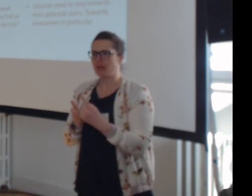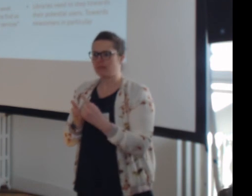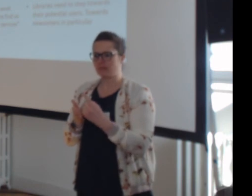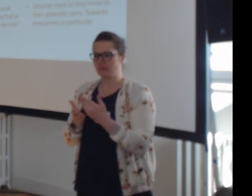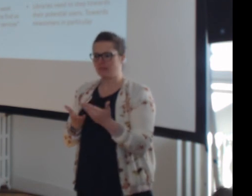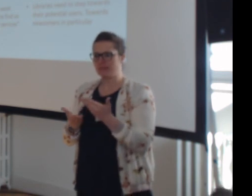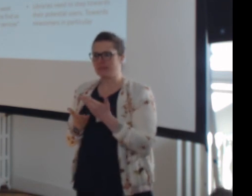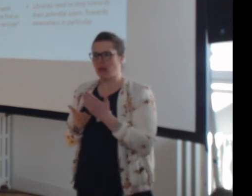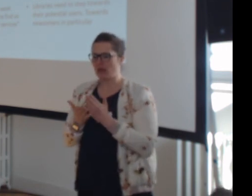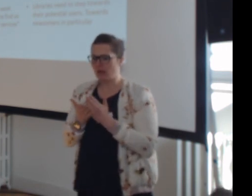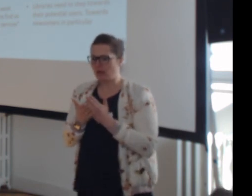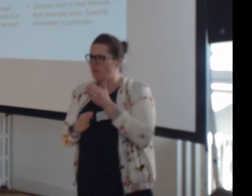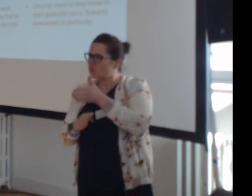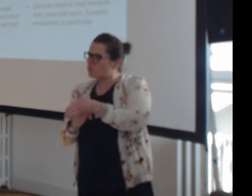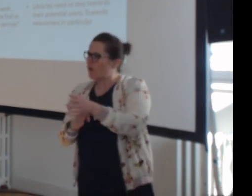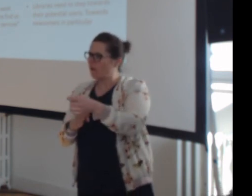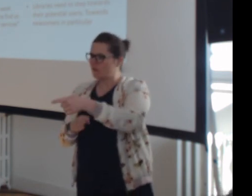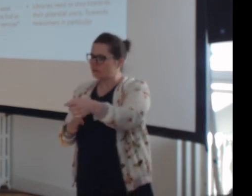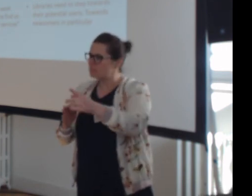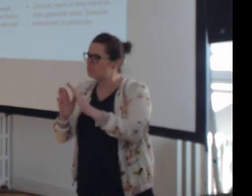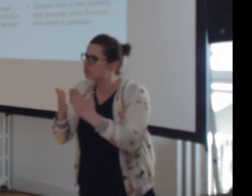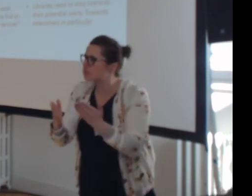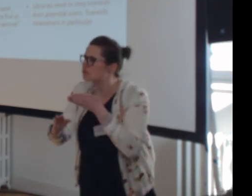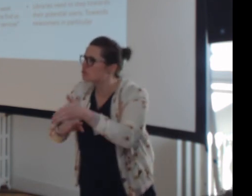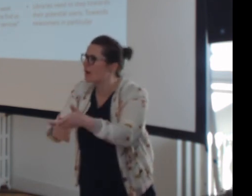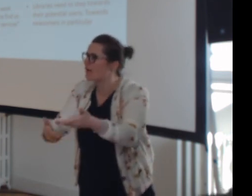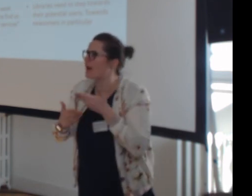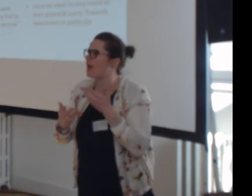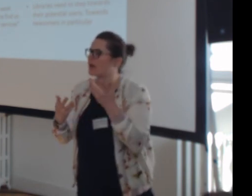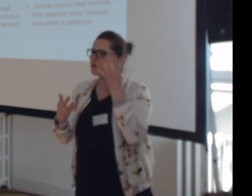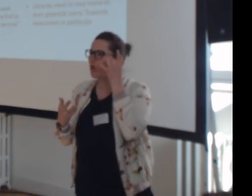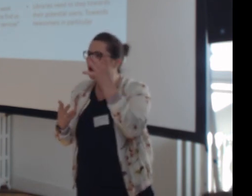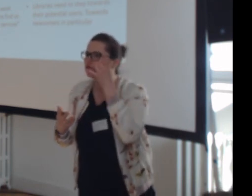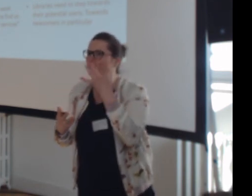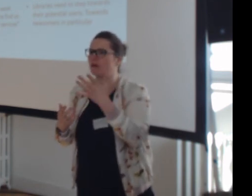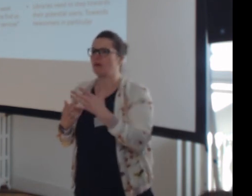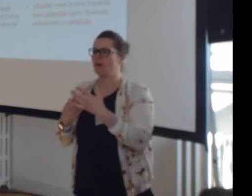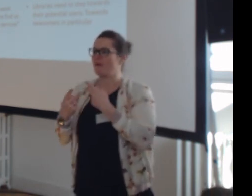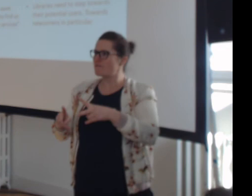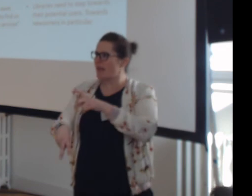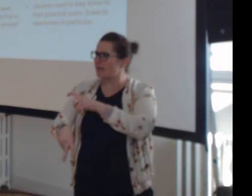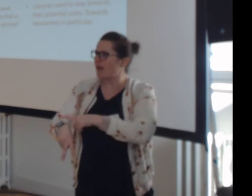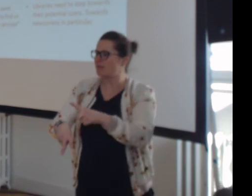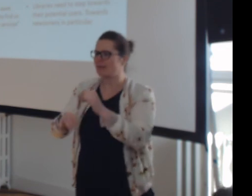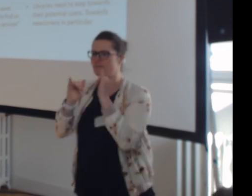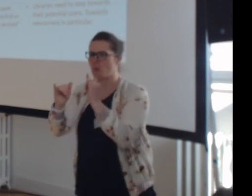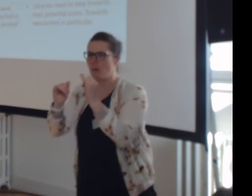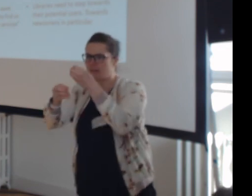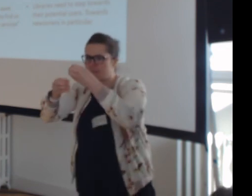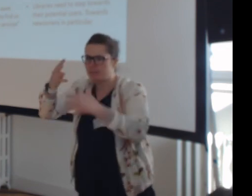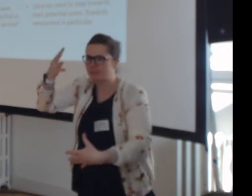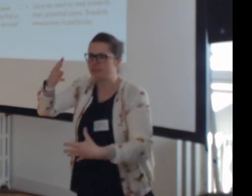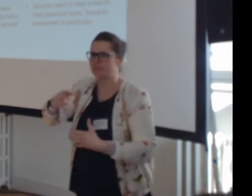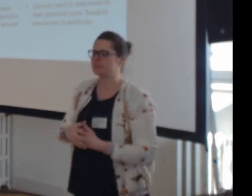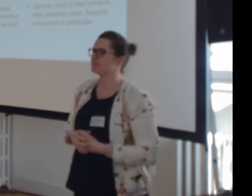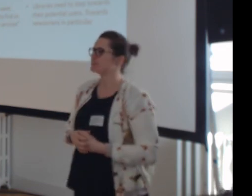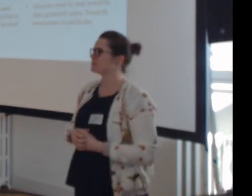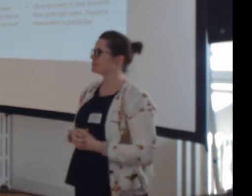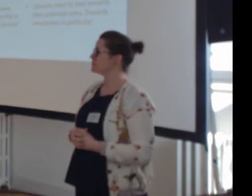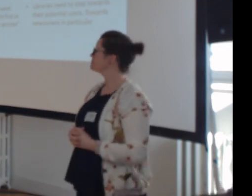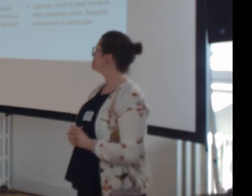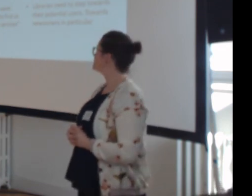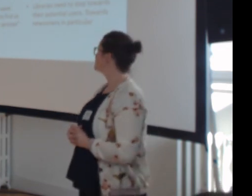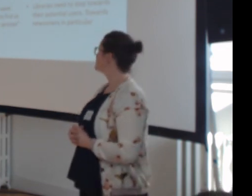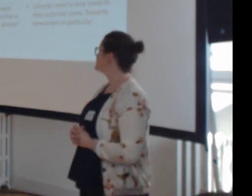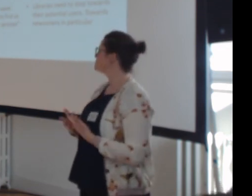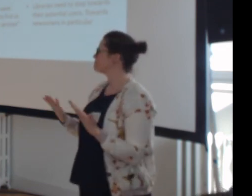to books, to culture, to leisure, information, etc. This is